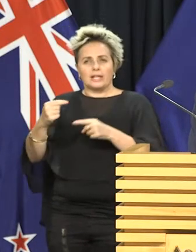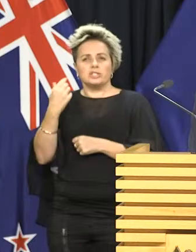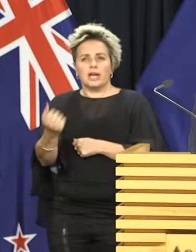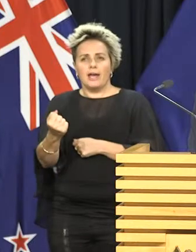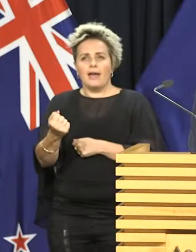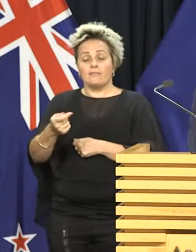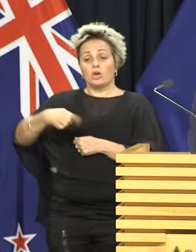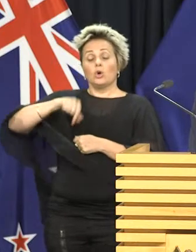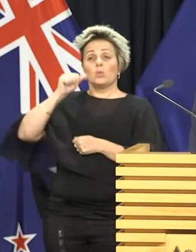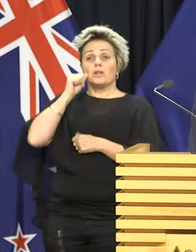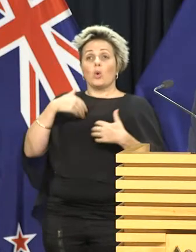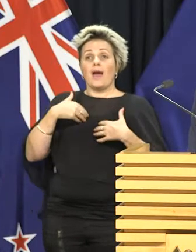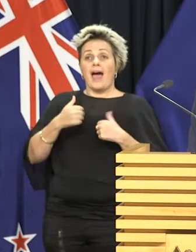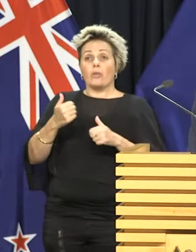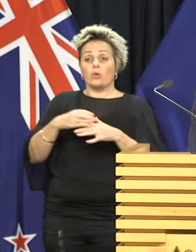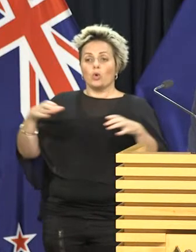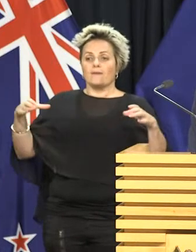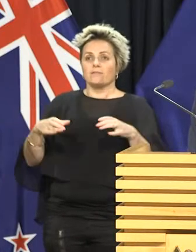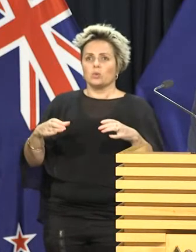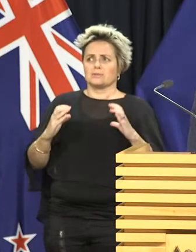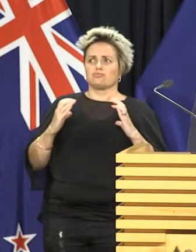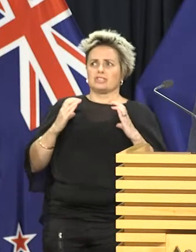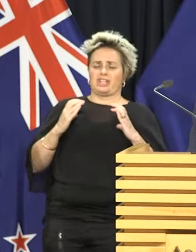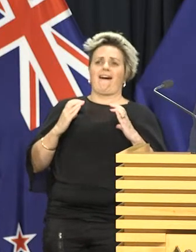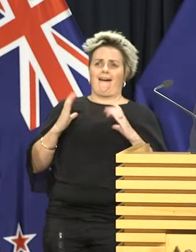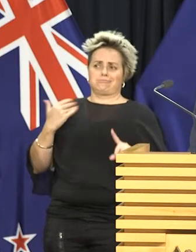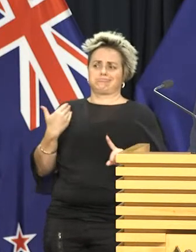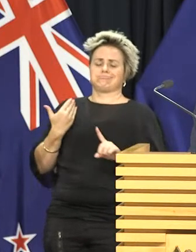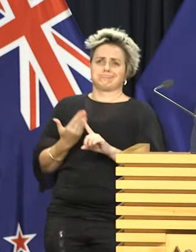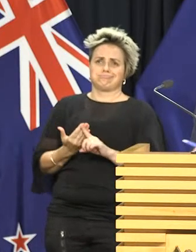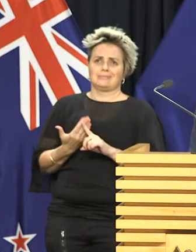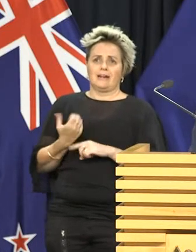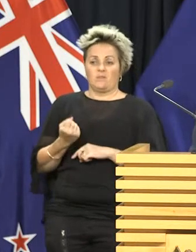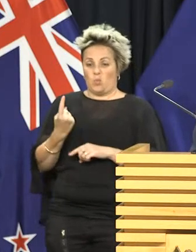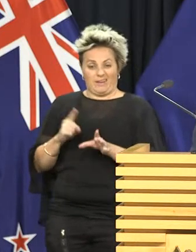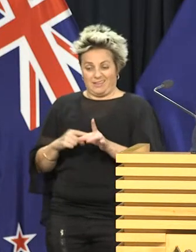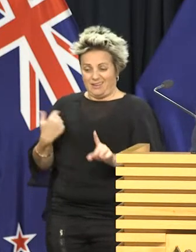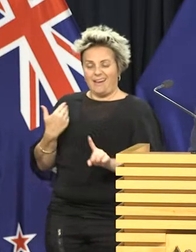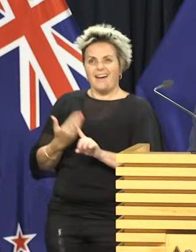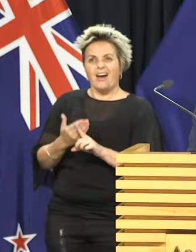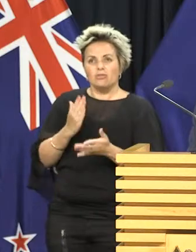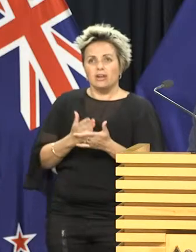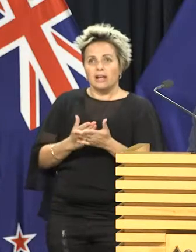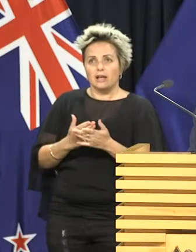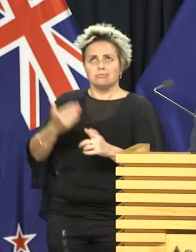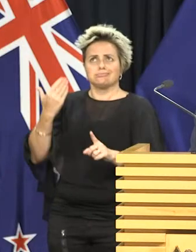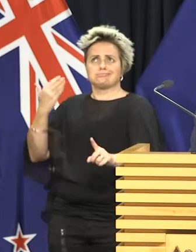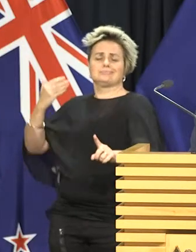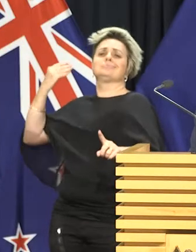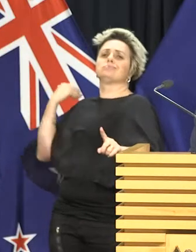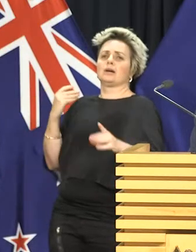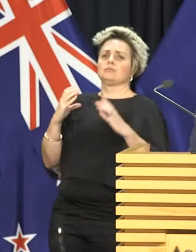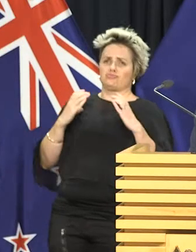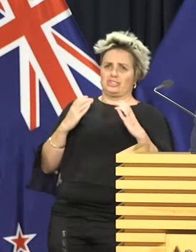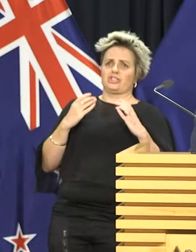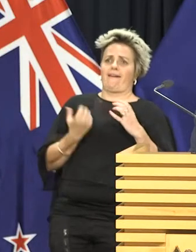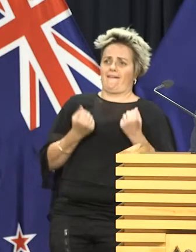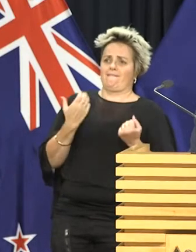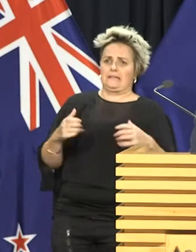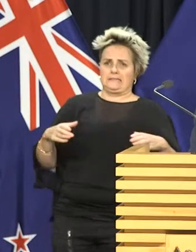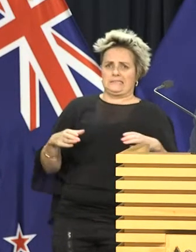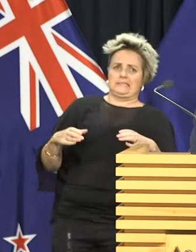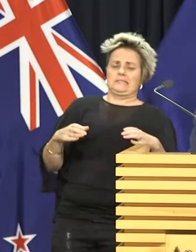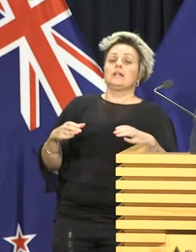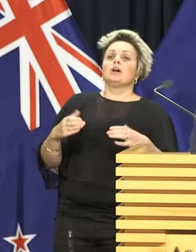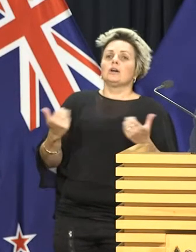workforce, broadly speaking, has been under the pump over the past year and even before then. So a lot of them are